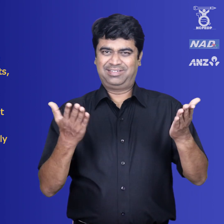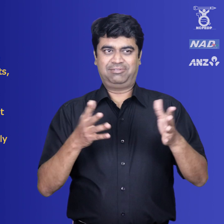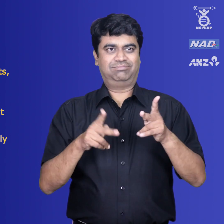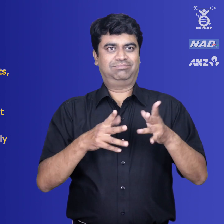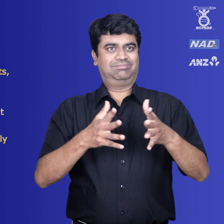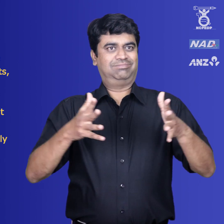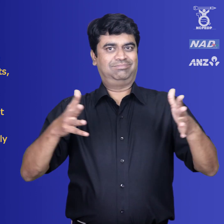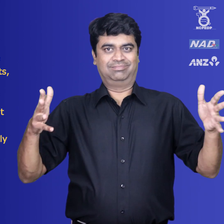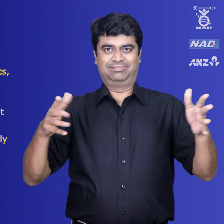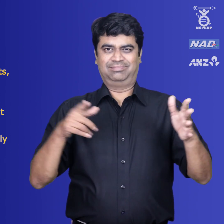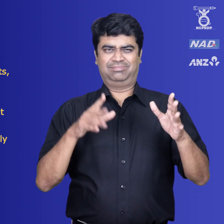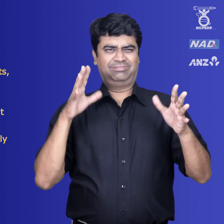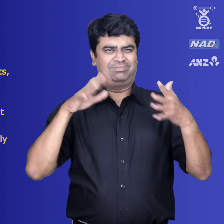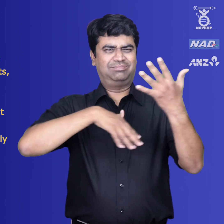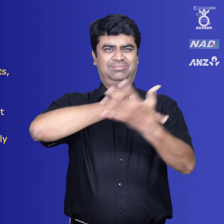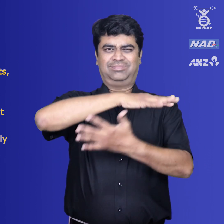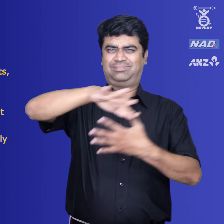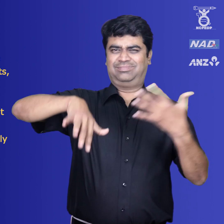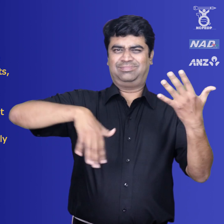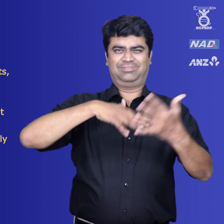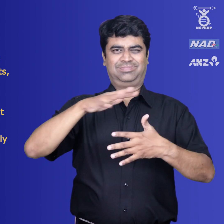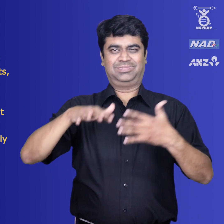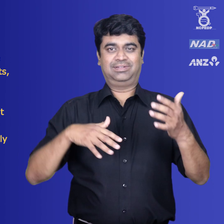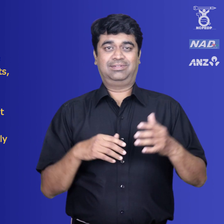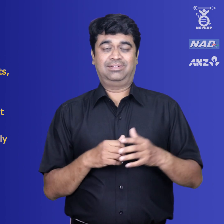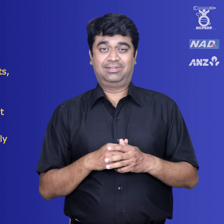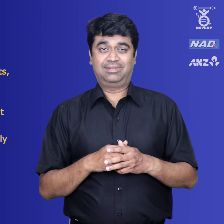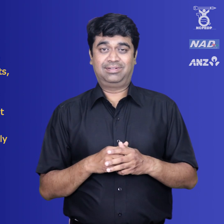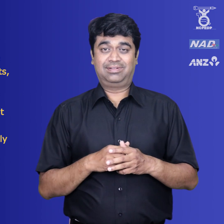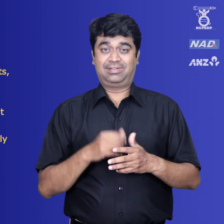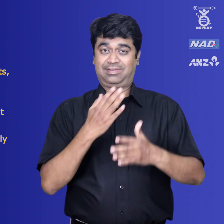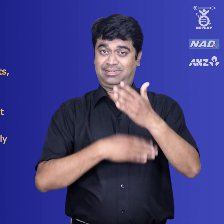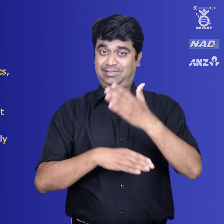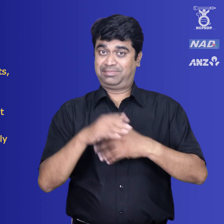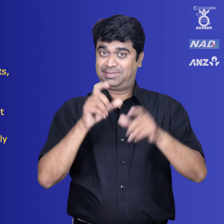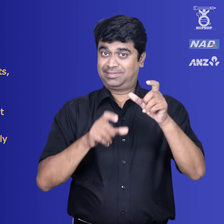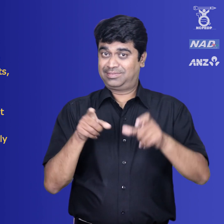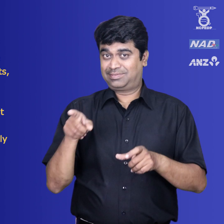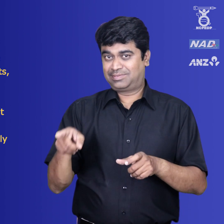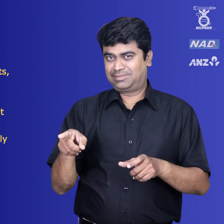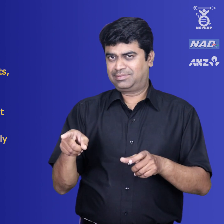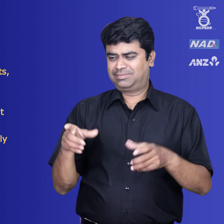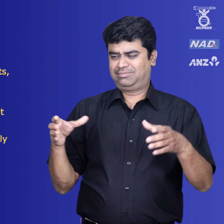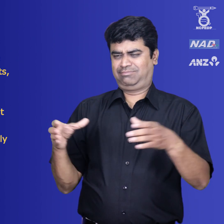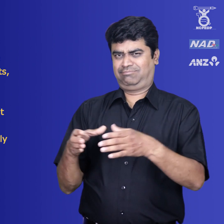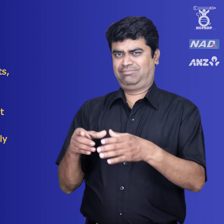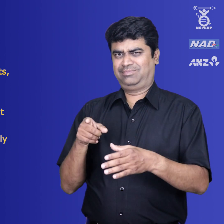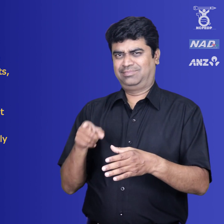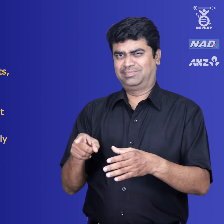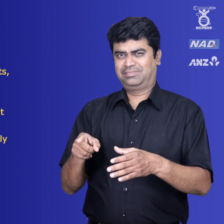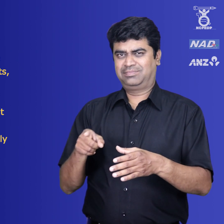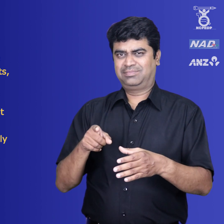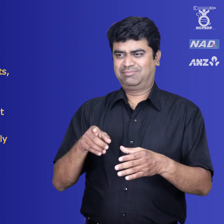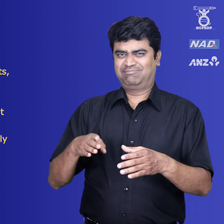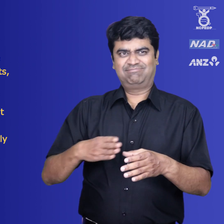possible, without the need for adaptation or specialized design, and shall apply to assistive